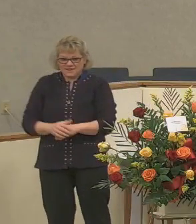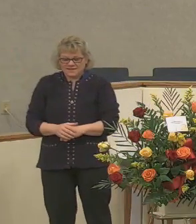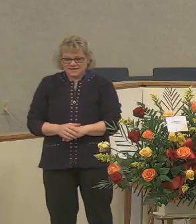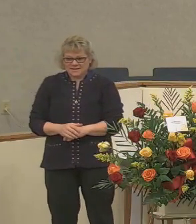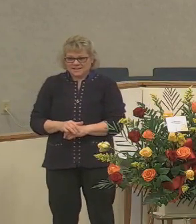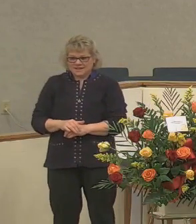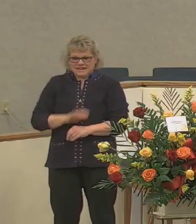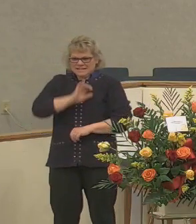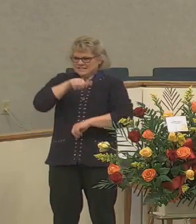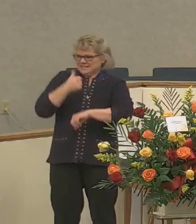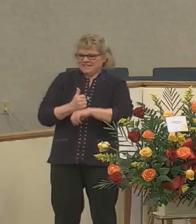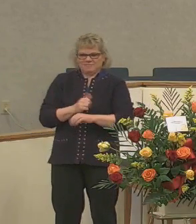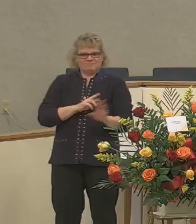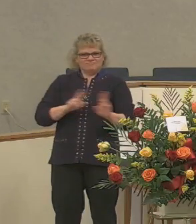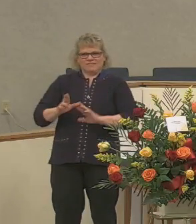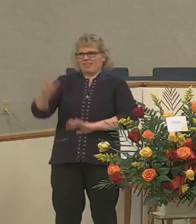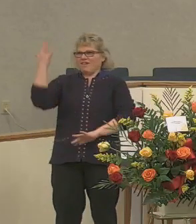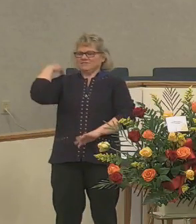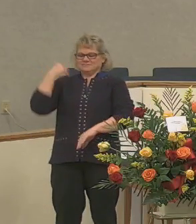settled long ago.